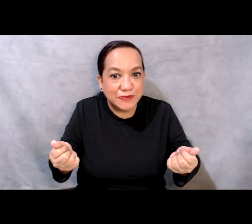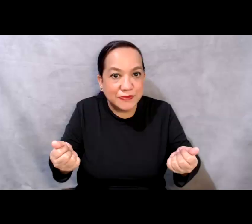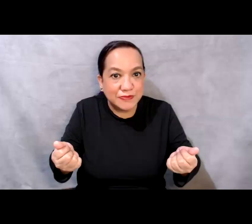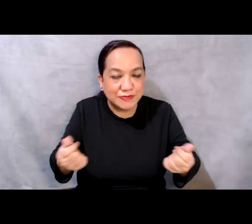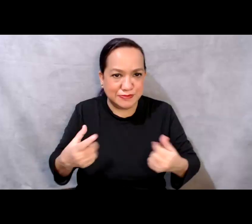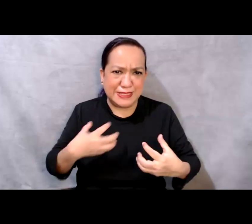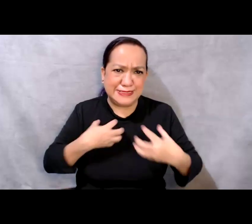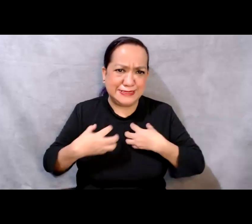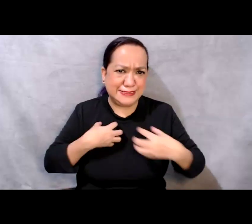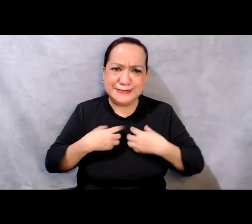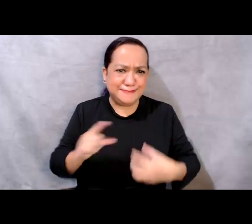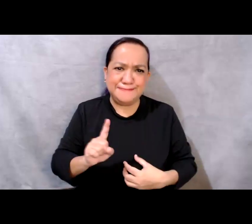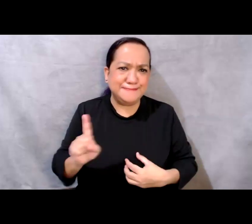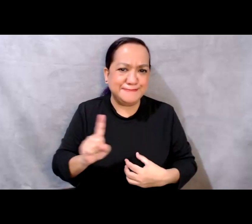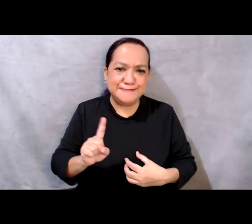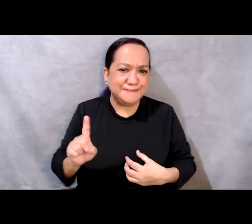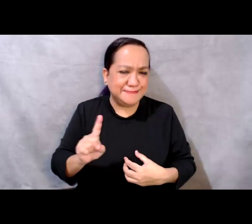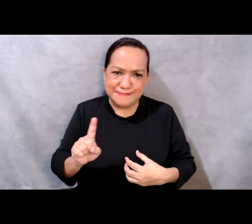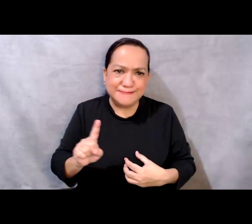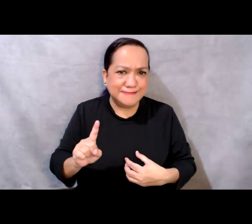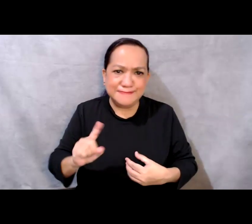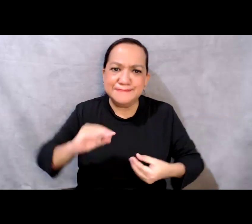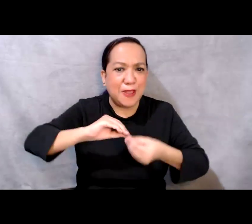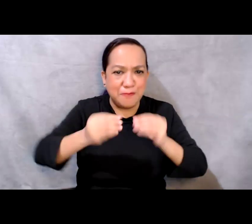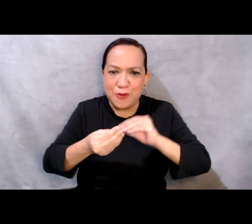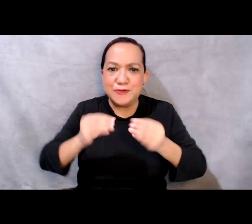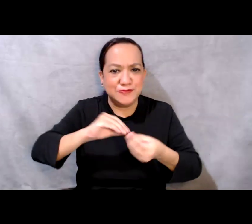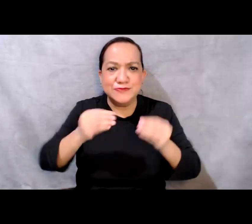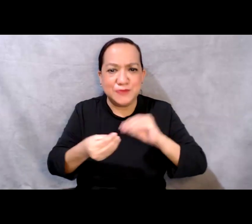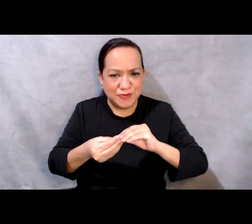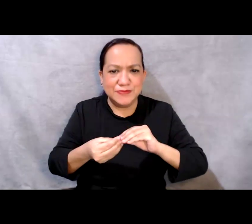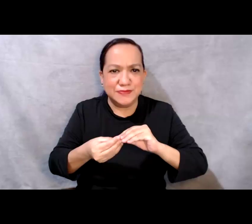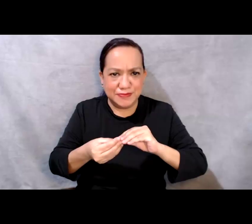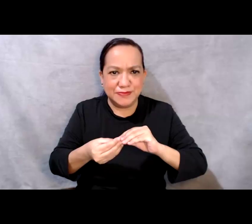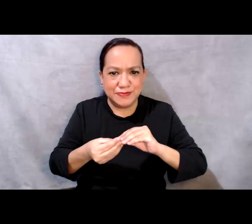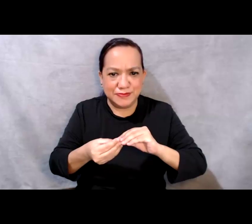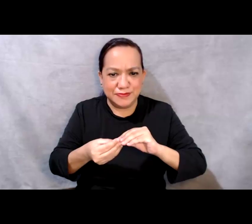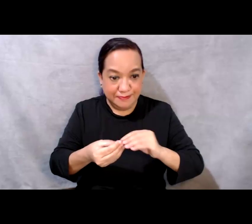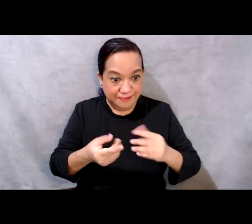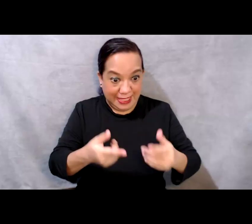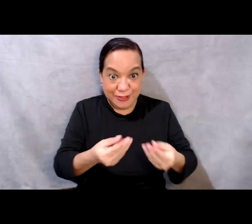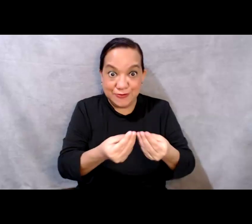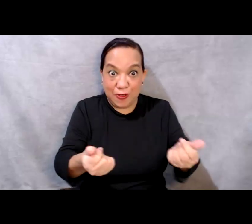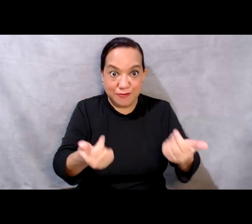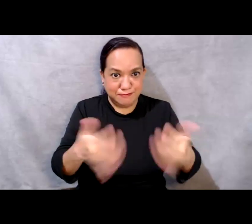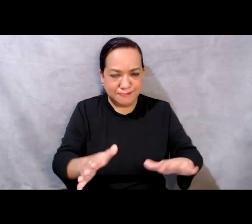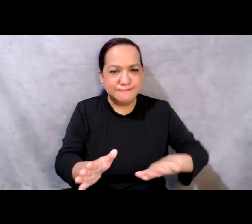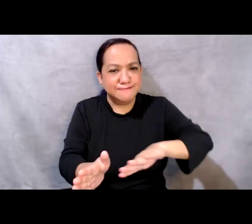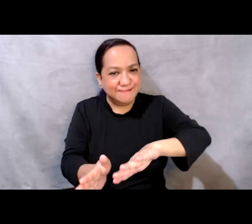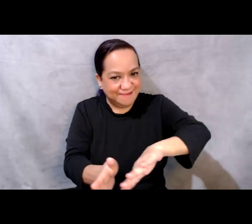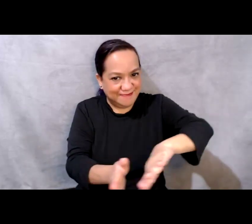redress mechanism. Keeping in mind always the differences between them. The GRM is